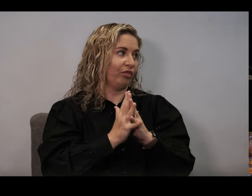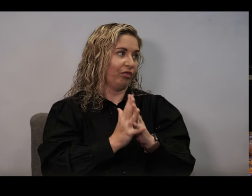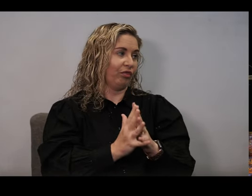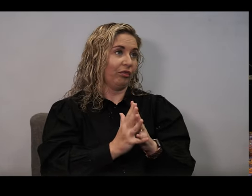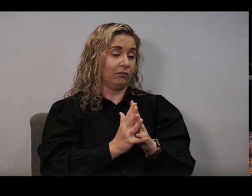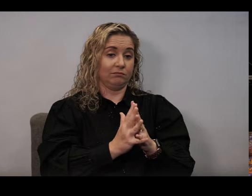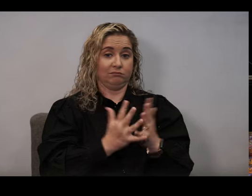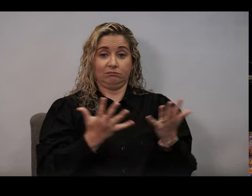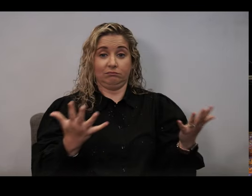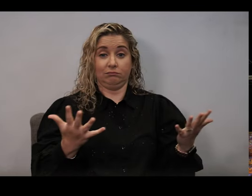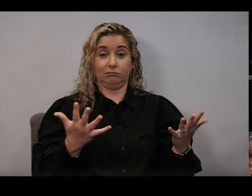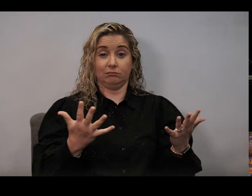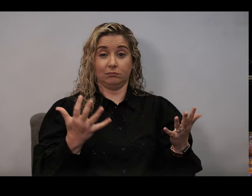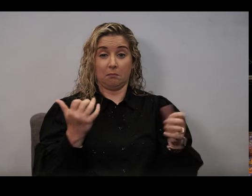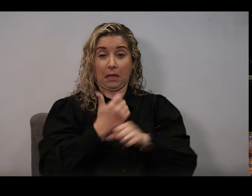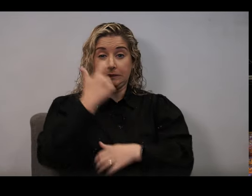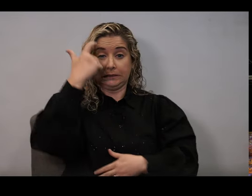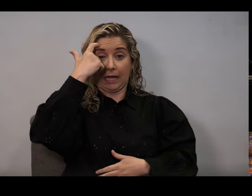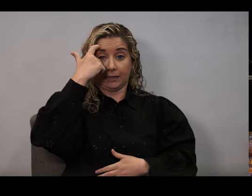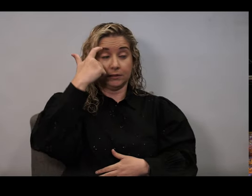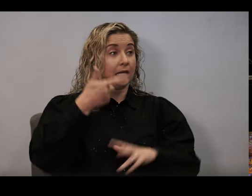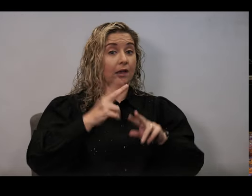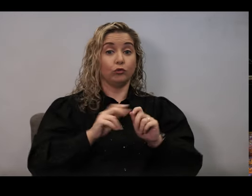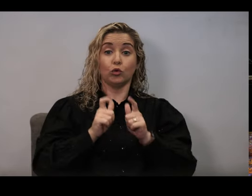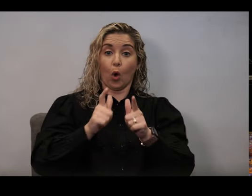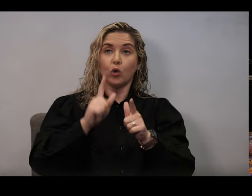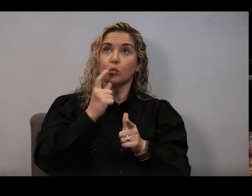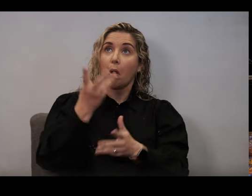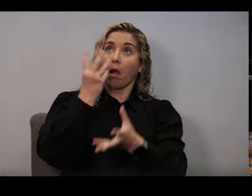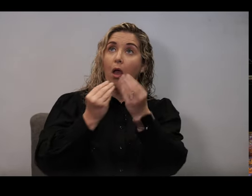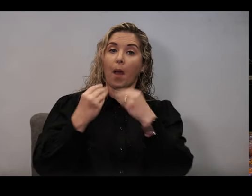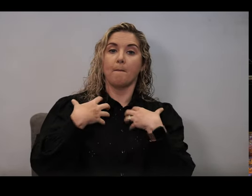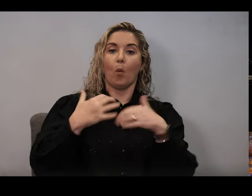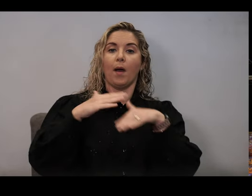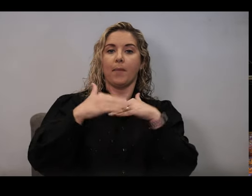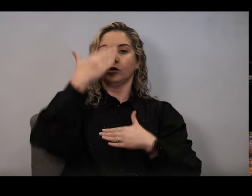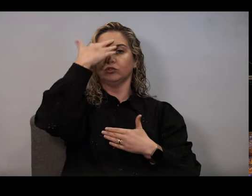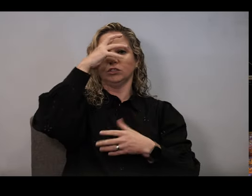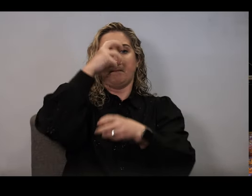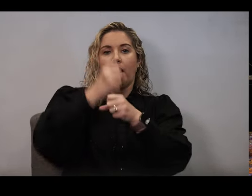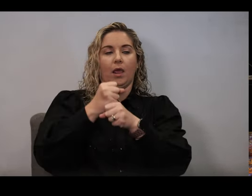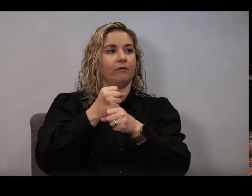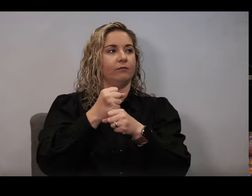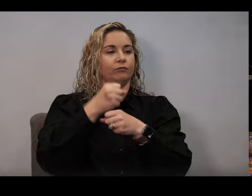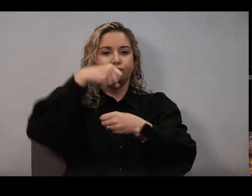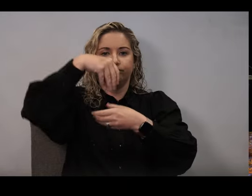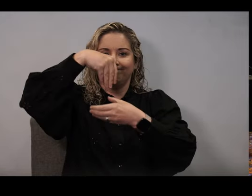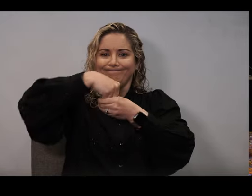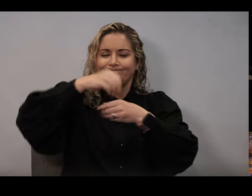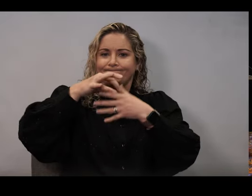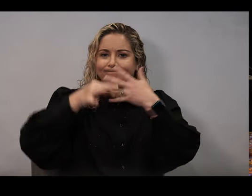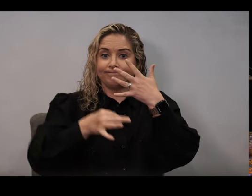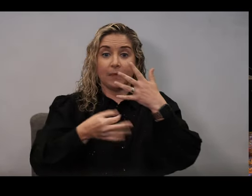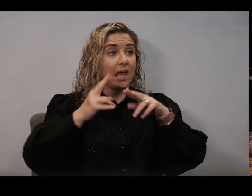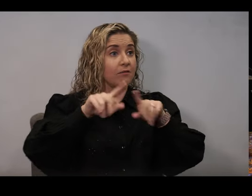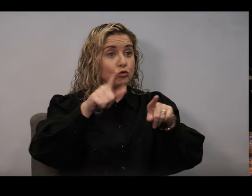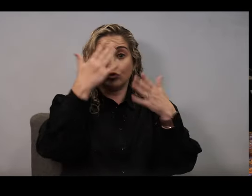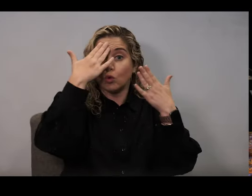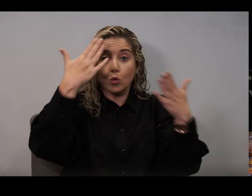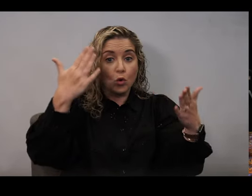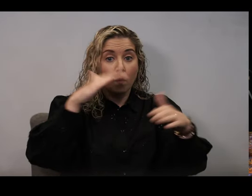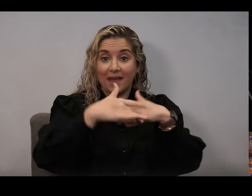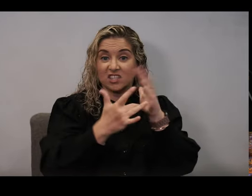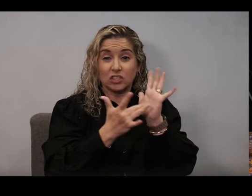It explains what being a Christian is all about. So this is a really great series, perfect to bring someone who doesn't know Jesus, or